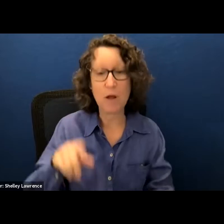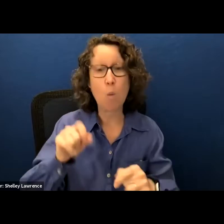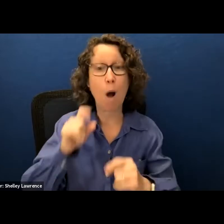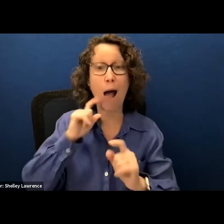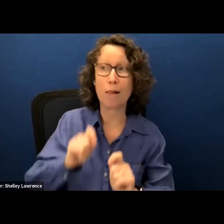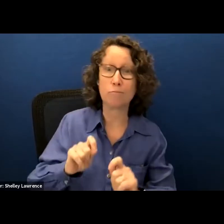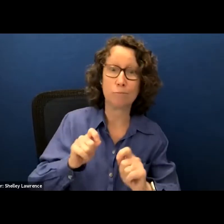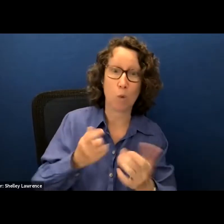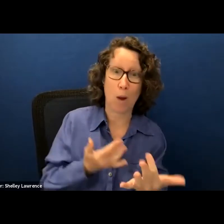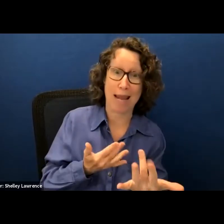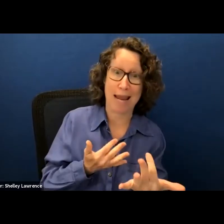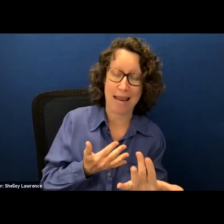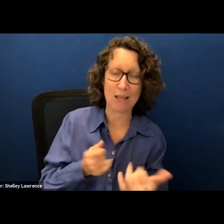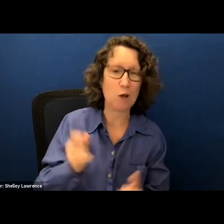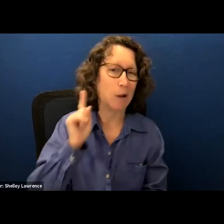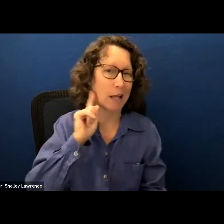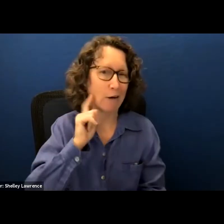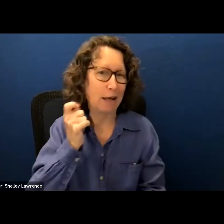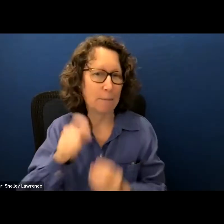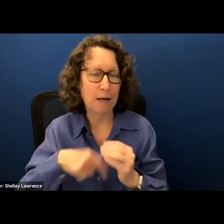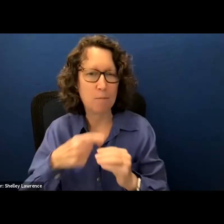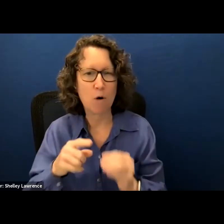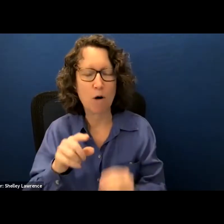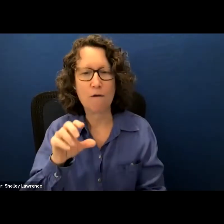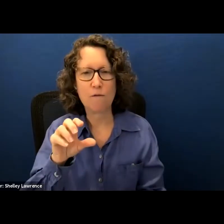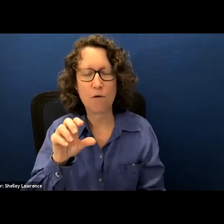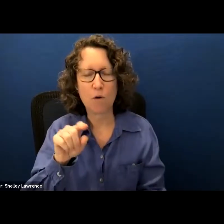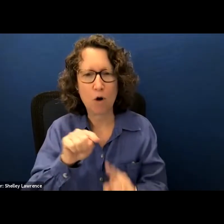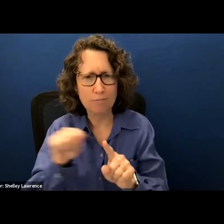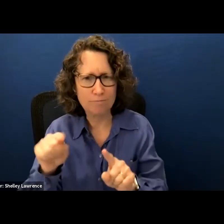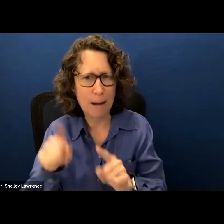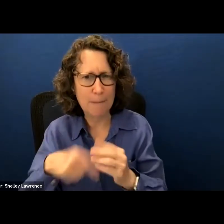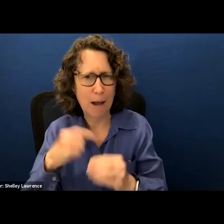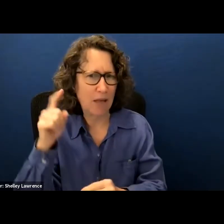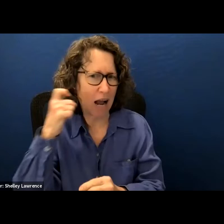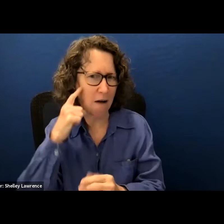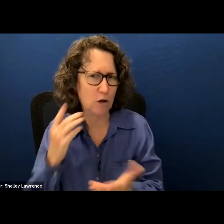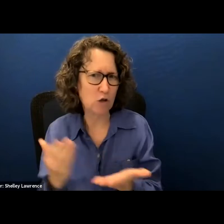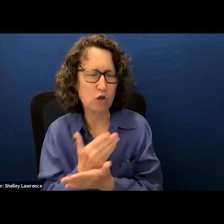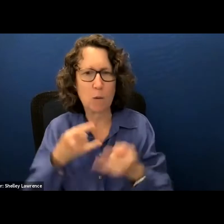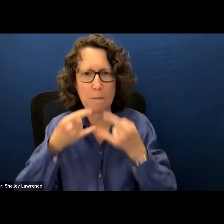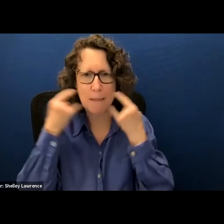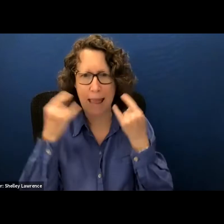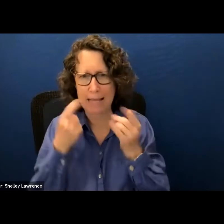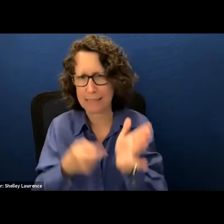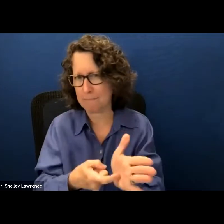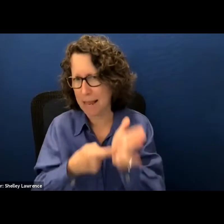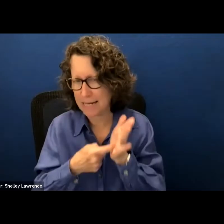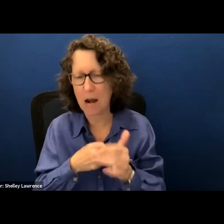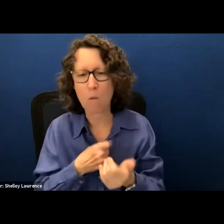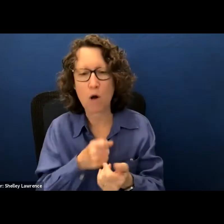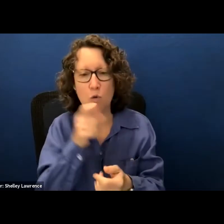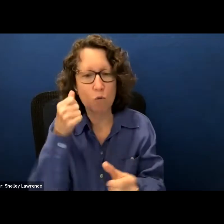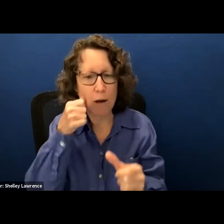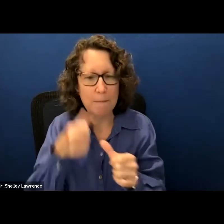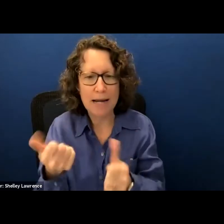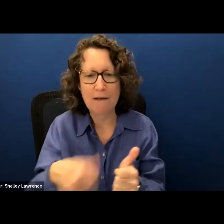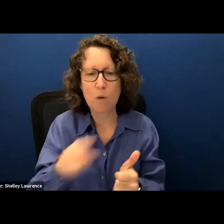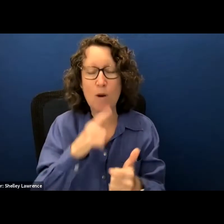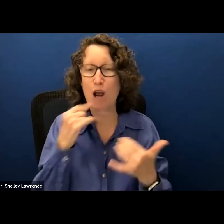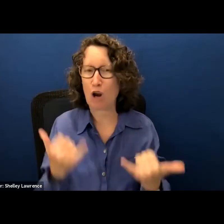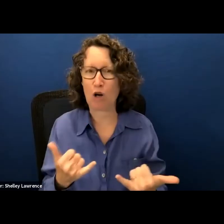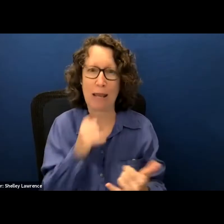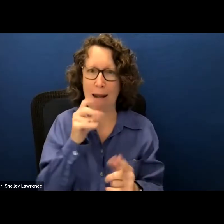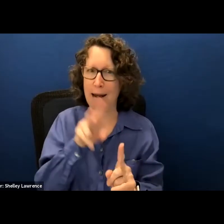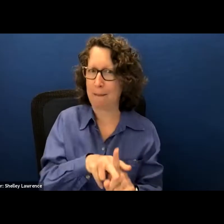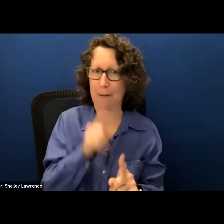screen, you'll hear a little bit more from Steve Vance tonight about the governor's new mask mandate. I want to remind everyone that it is currently not